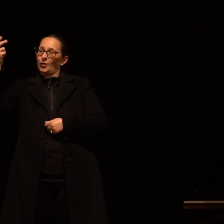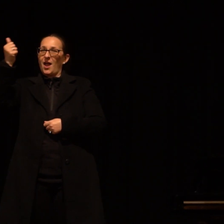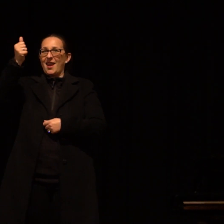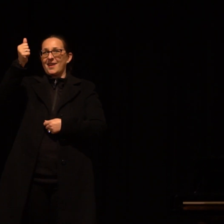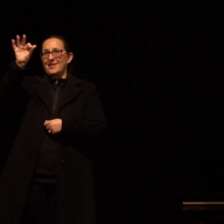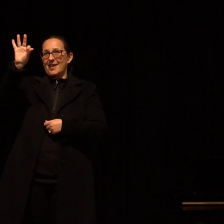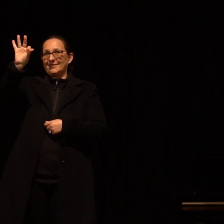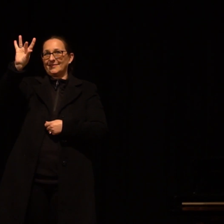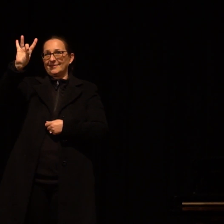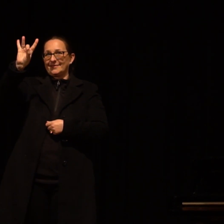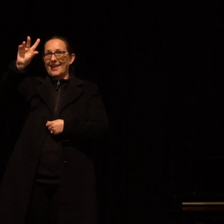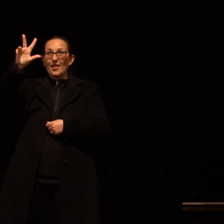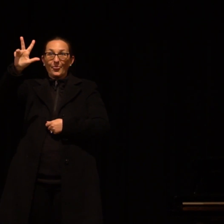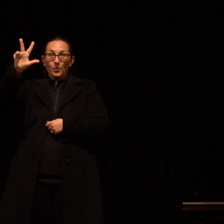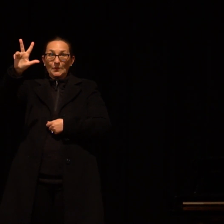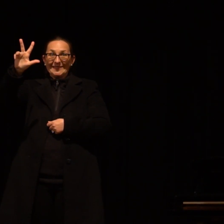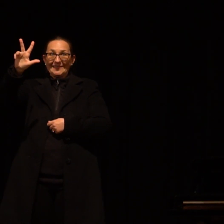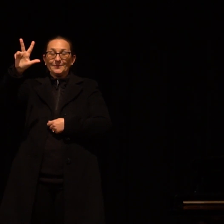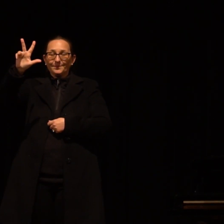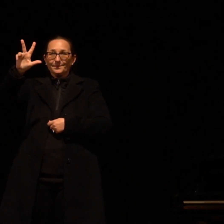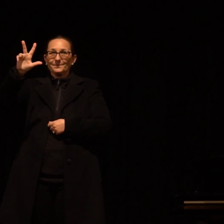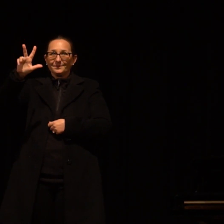It was March 3rd, 1983.